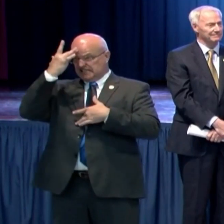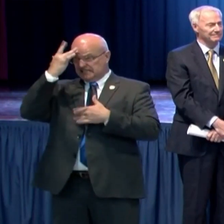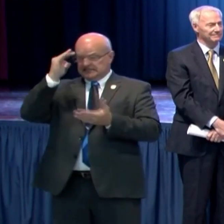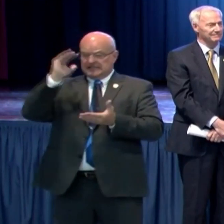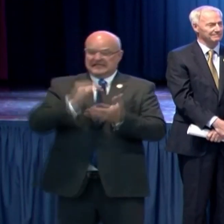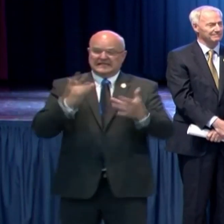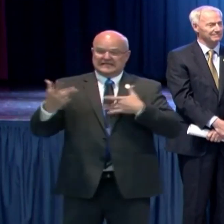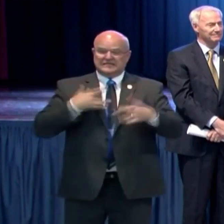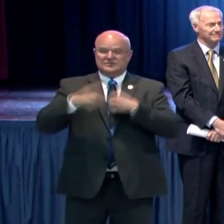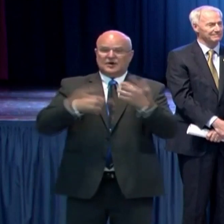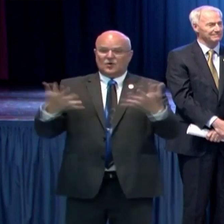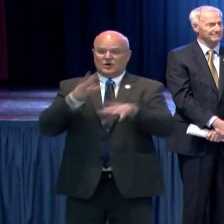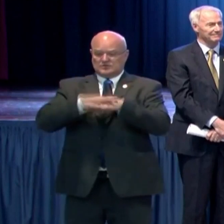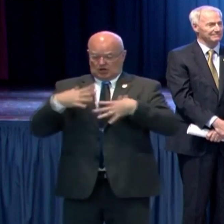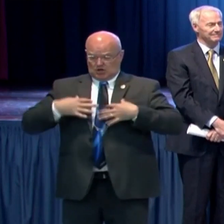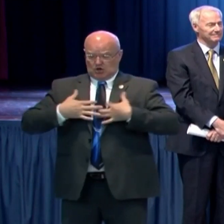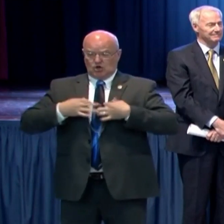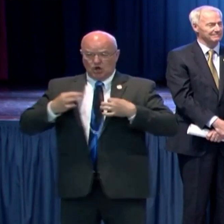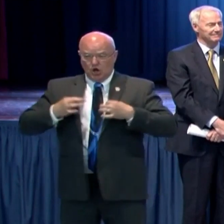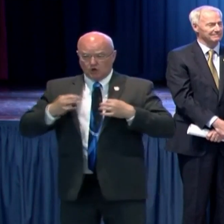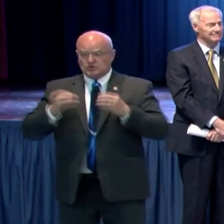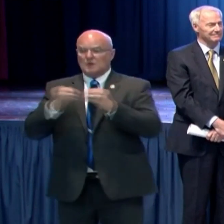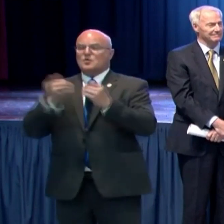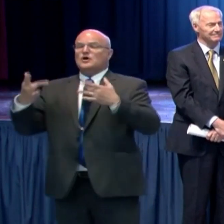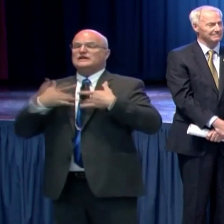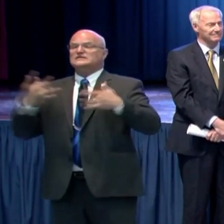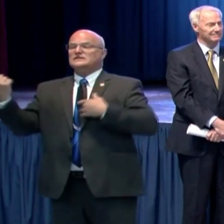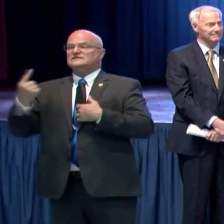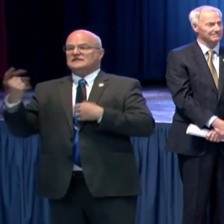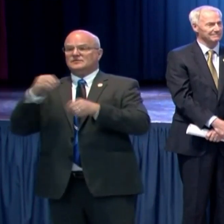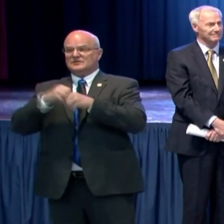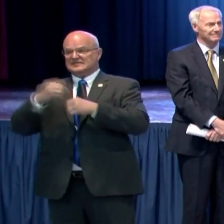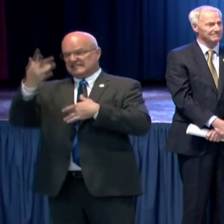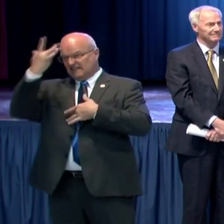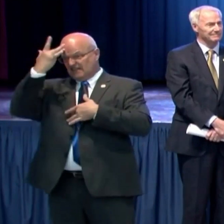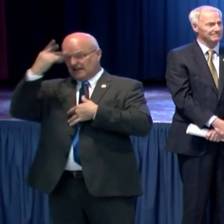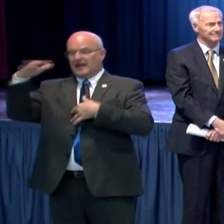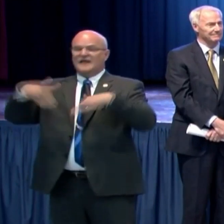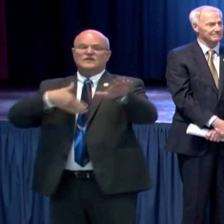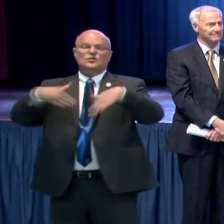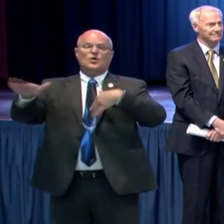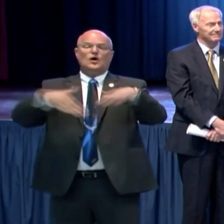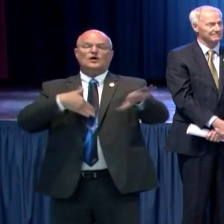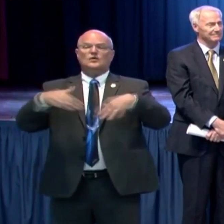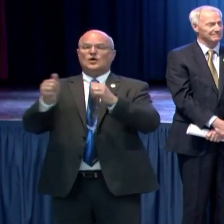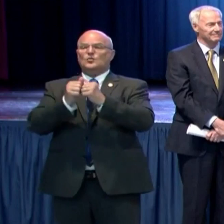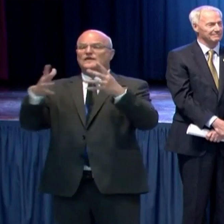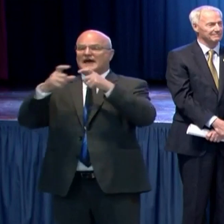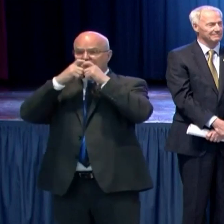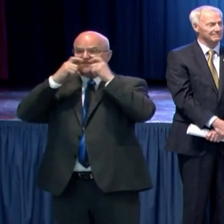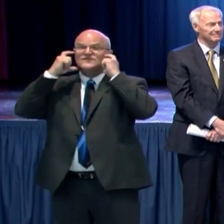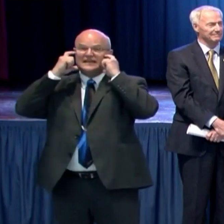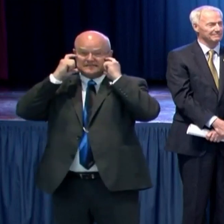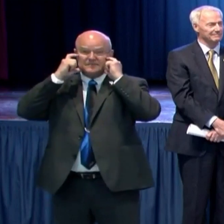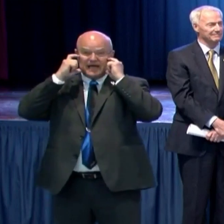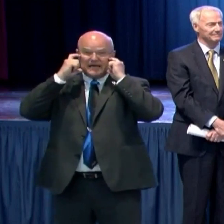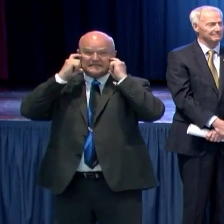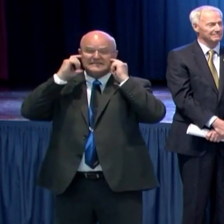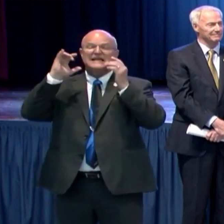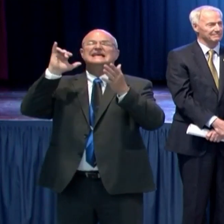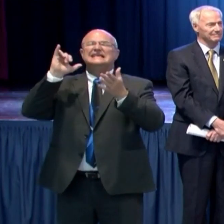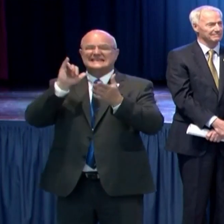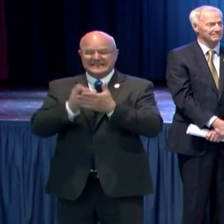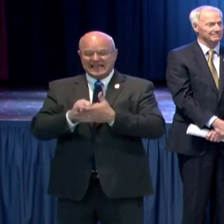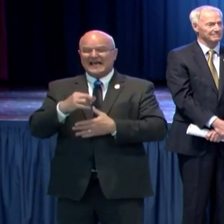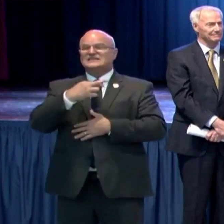a concern about what's on your clothes, more a concern if someone is infected and they're walking around without a face mask, then